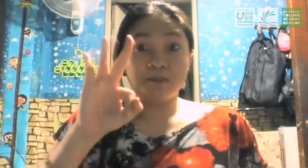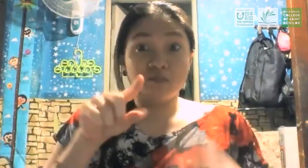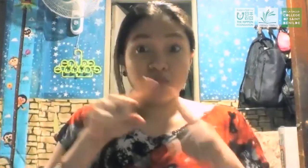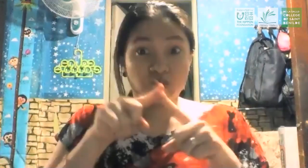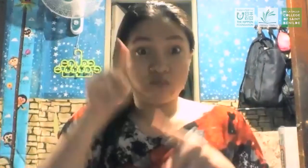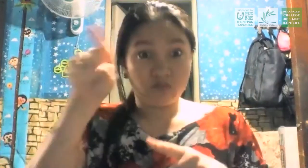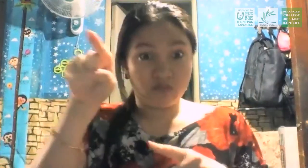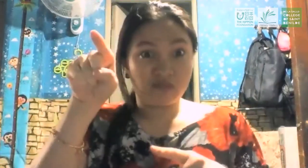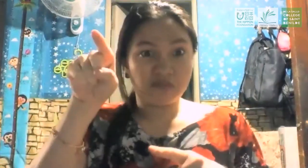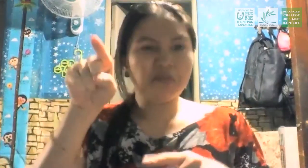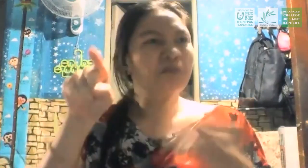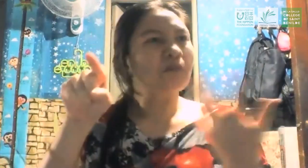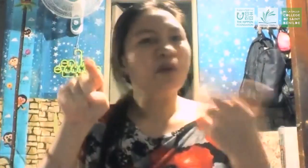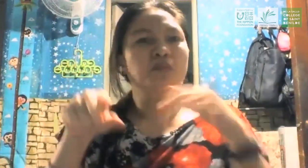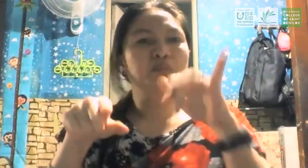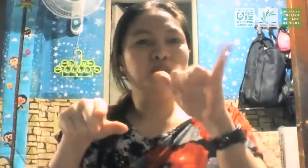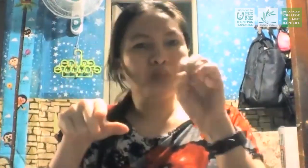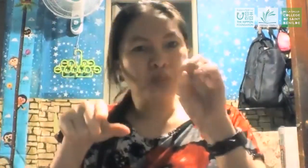in front of a noun,